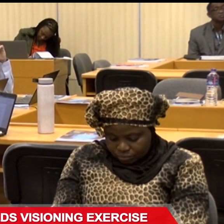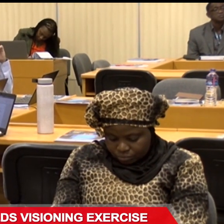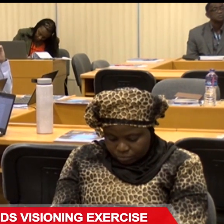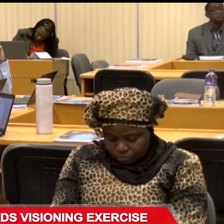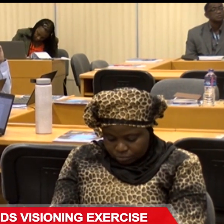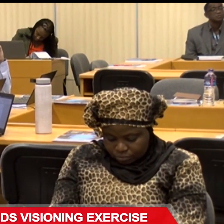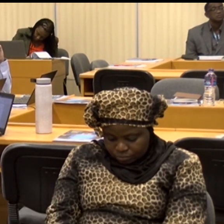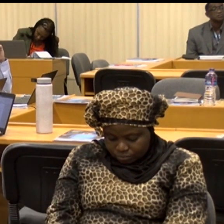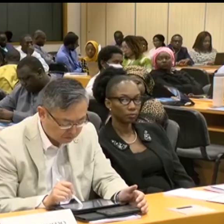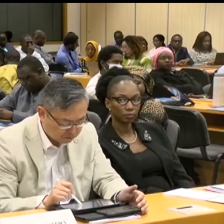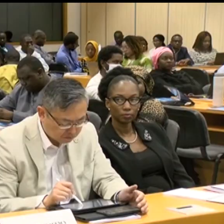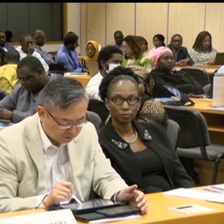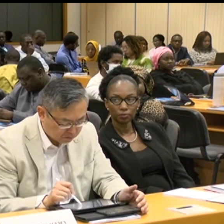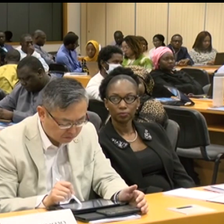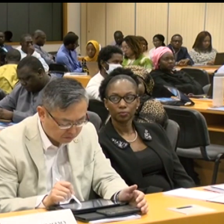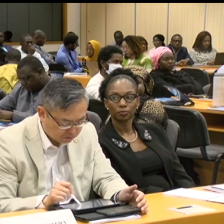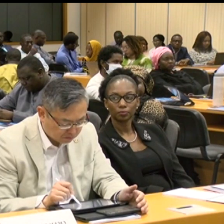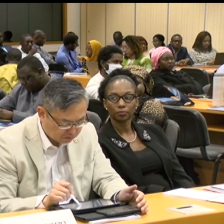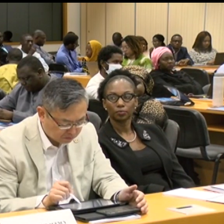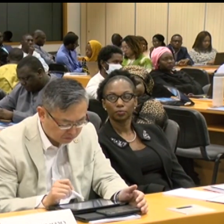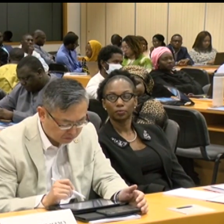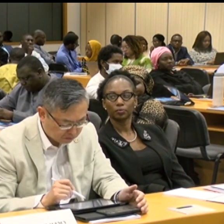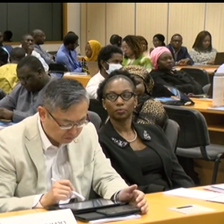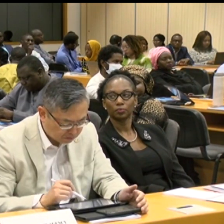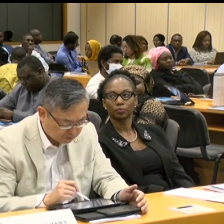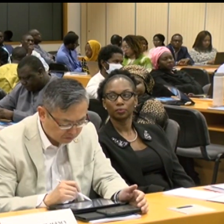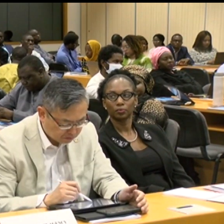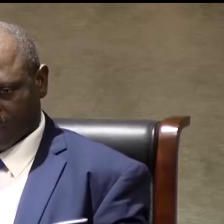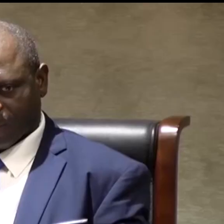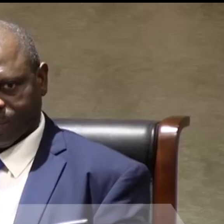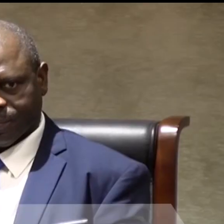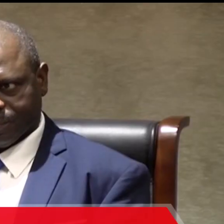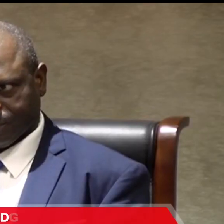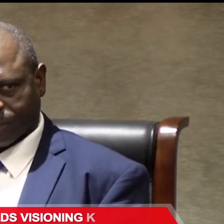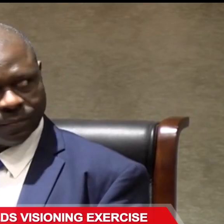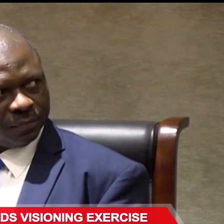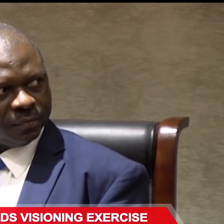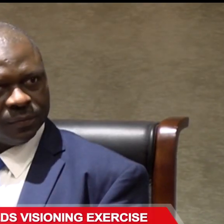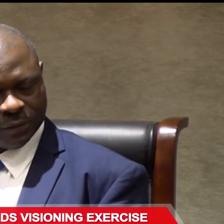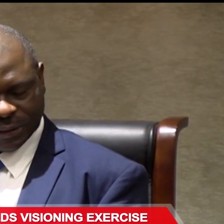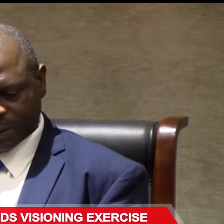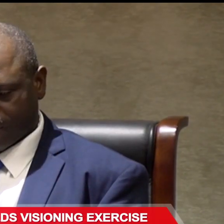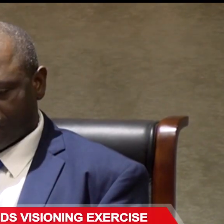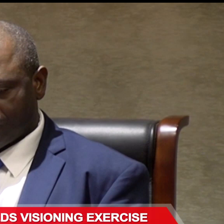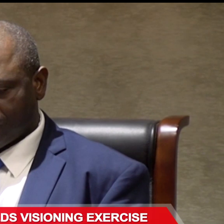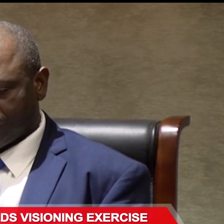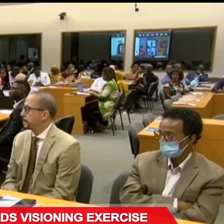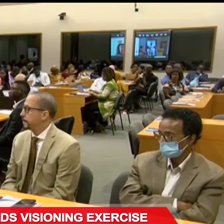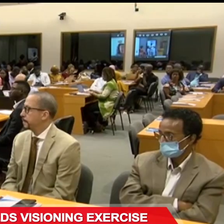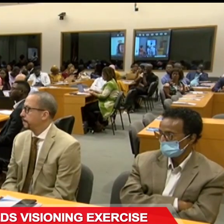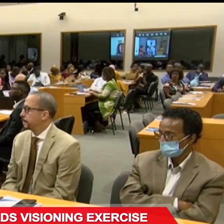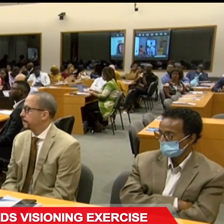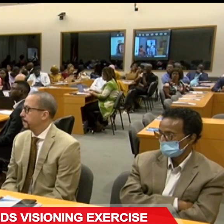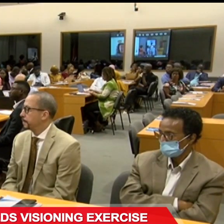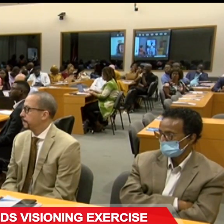diverse measures of sustainability, they gathered to develop a mechanism to sustain the current realities. The Minister of Finance and Economic